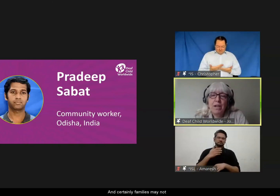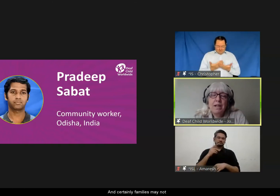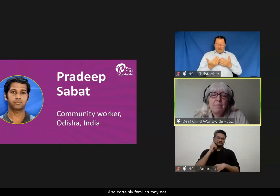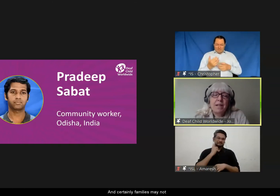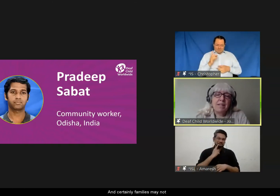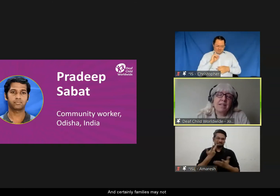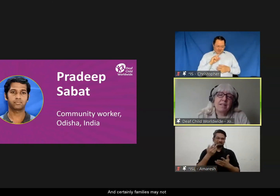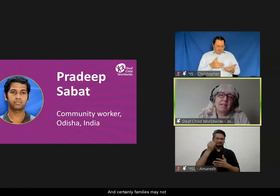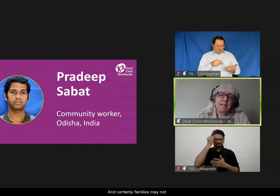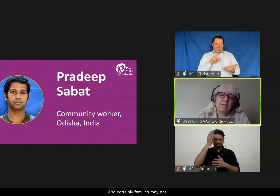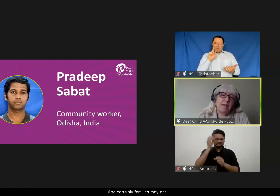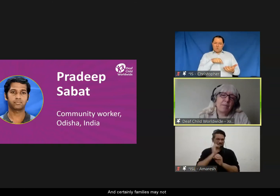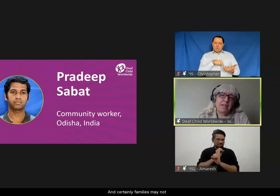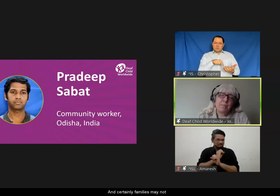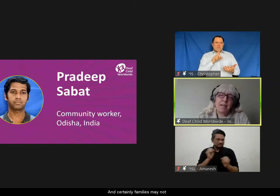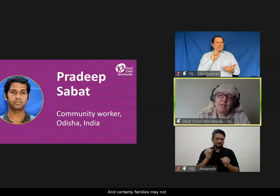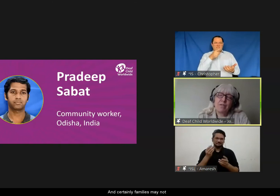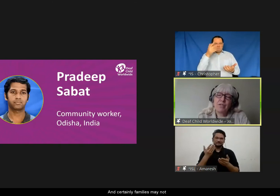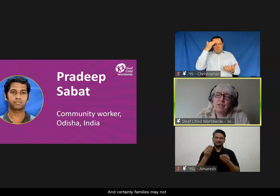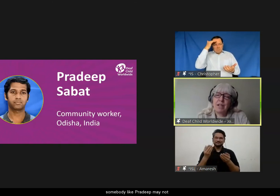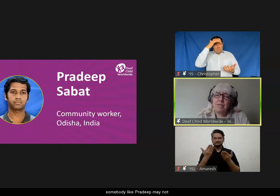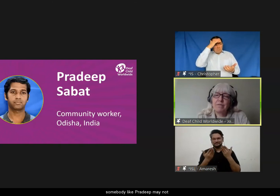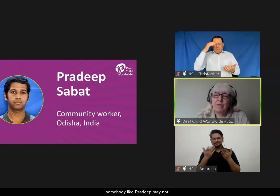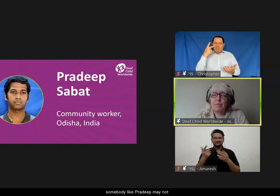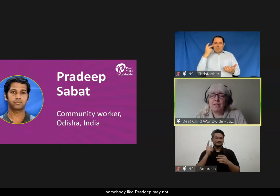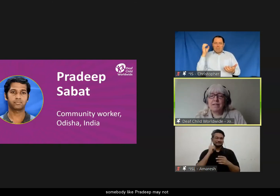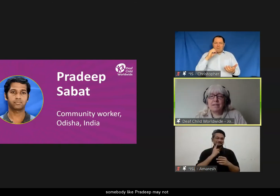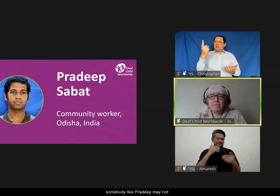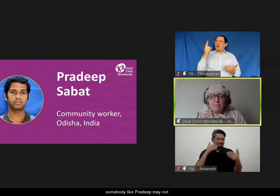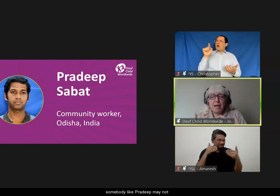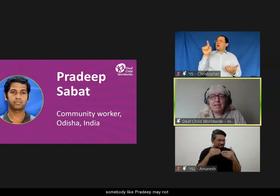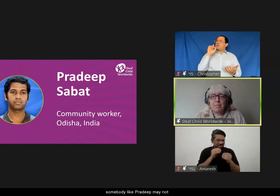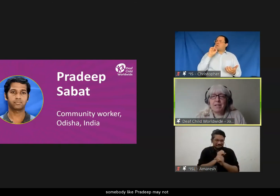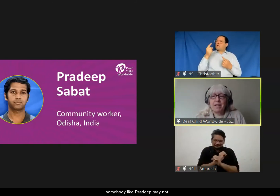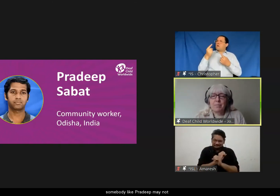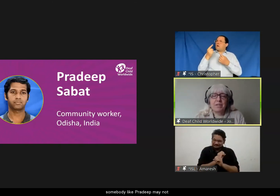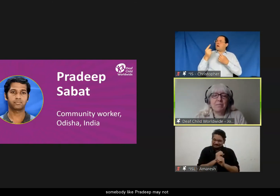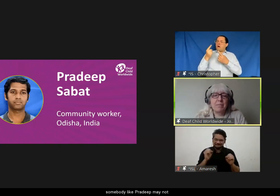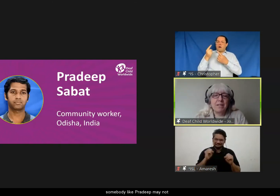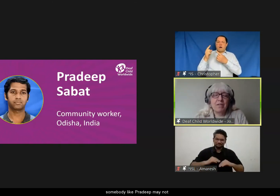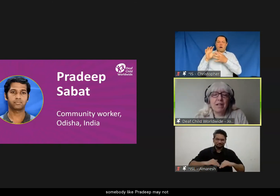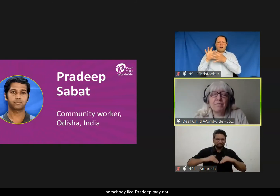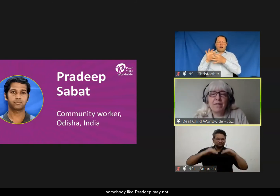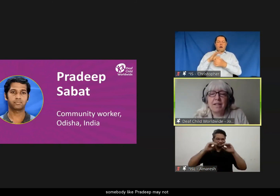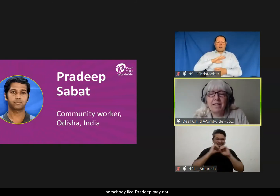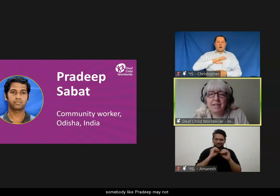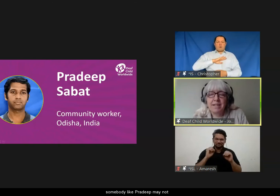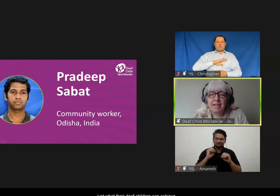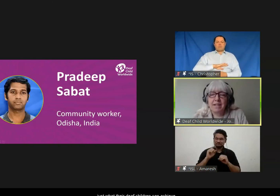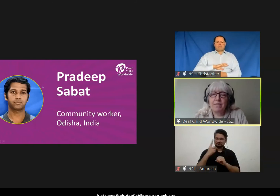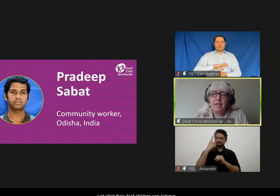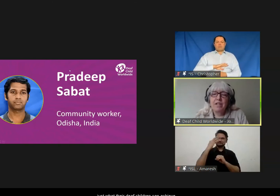before. And certainly families may not have, until they've met somebody like Pradeep, may not have any